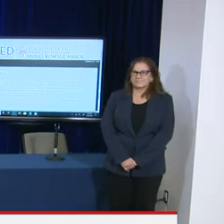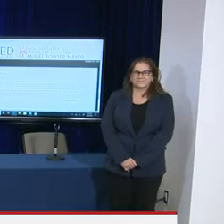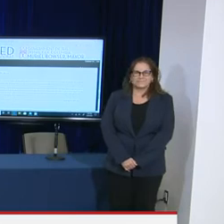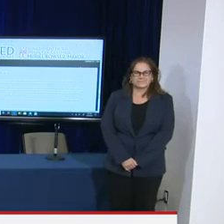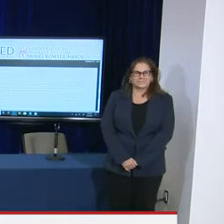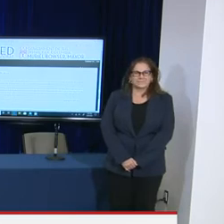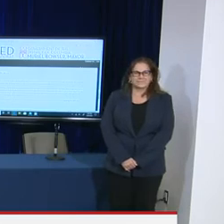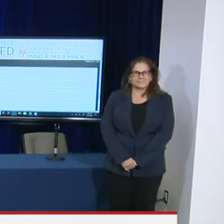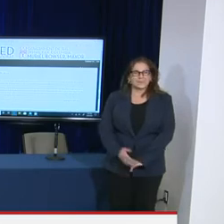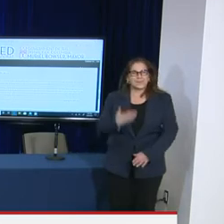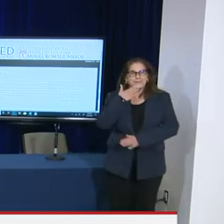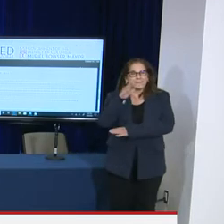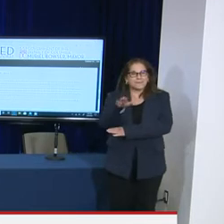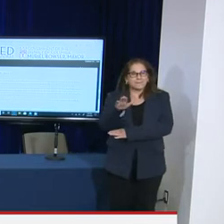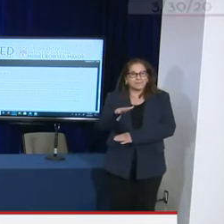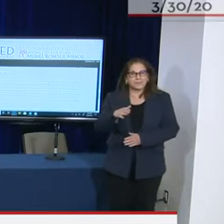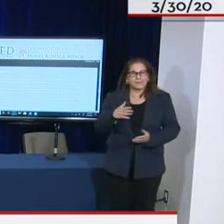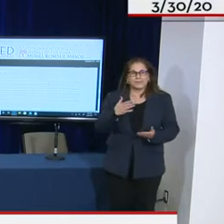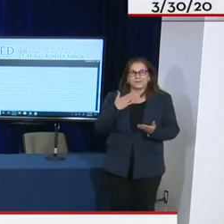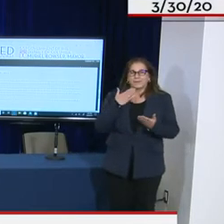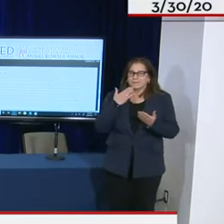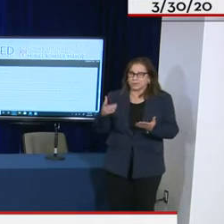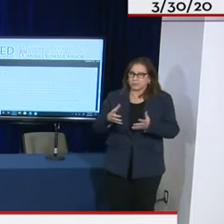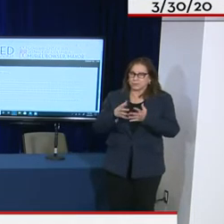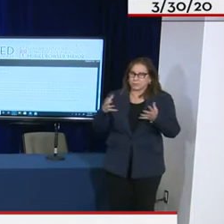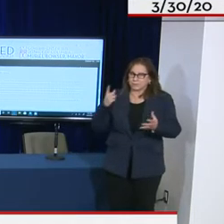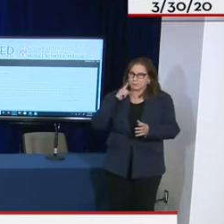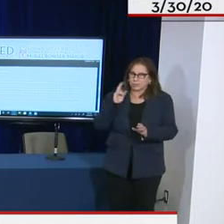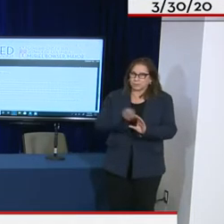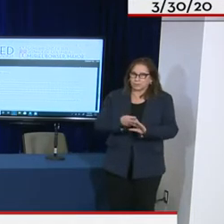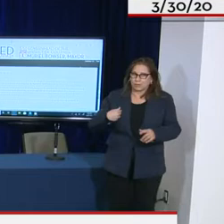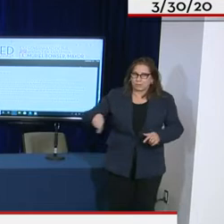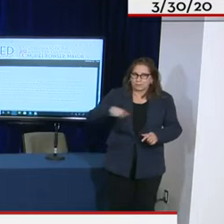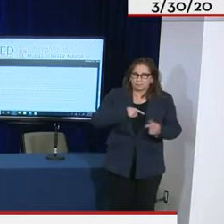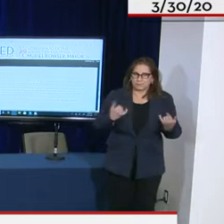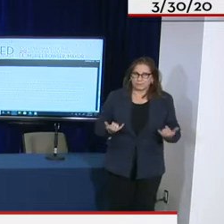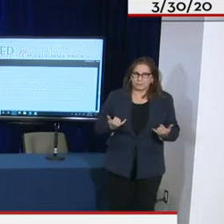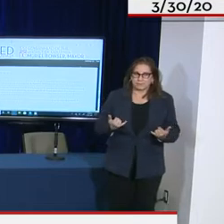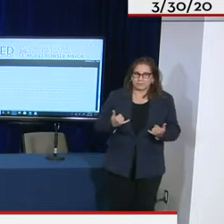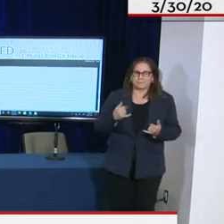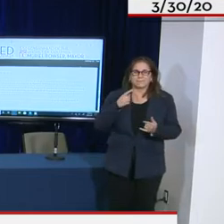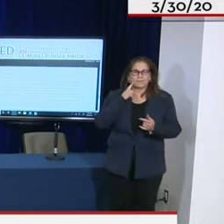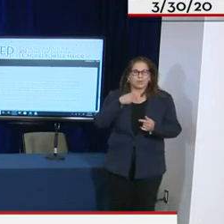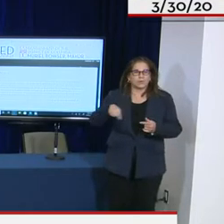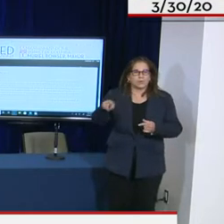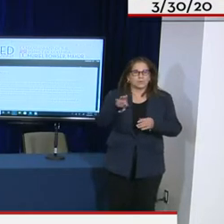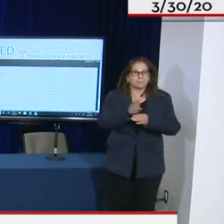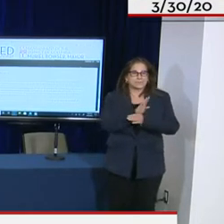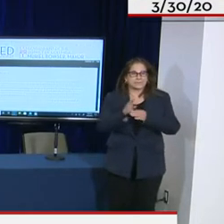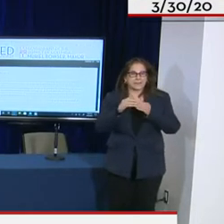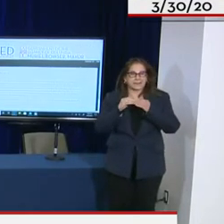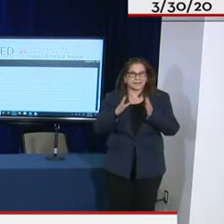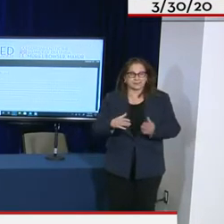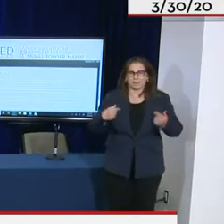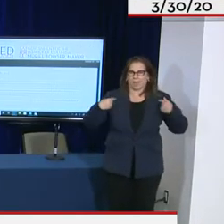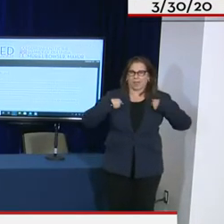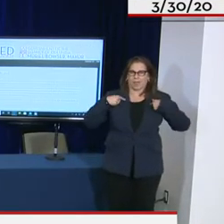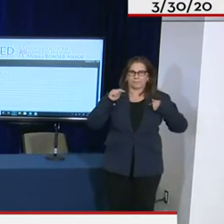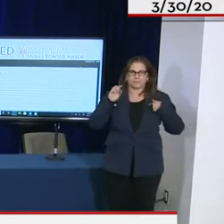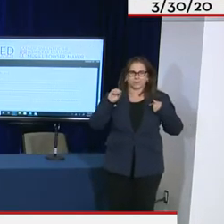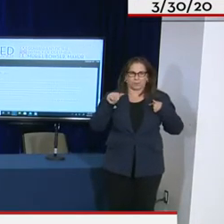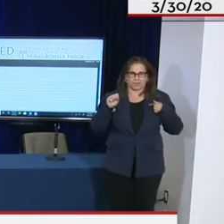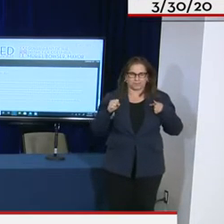Good evening, and thank you so much for joining us for today's Business Leader Call. My name is Tomas Almonte, and I'm Deputy Chief of Staff for Mayor